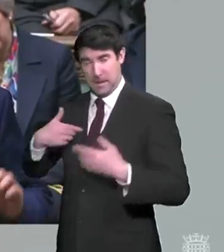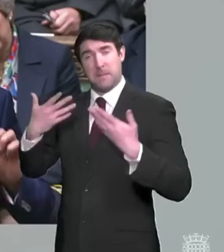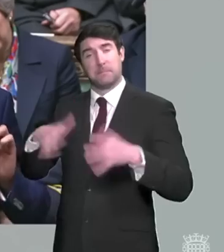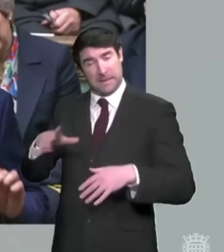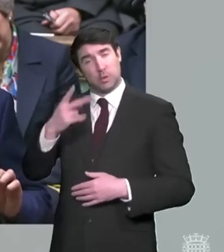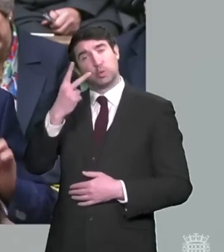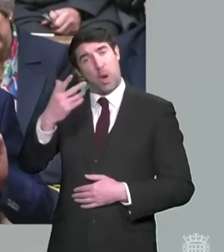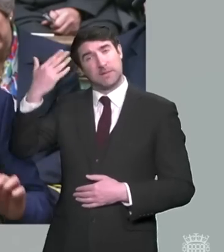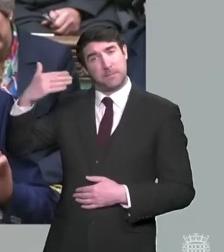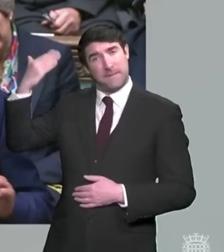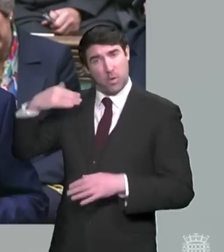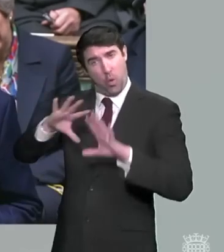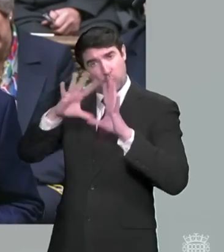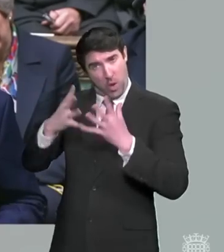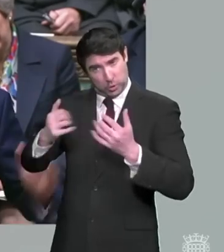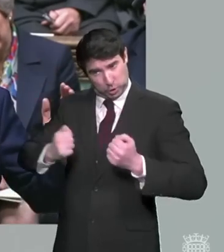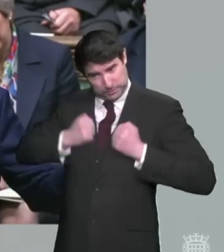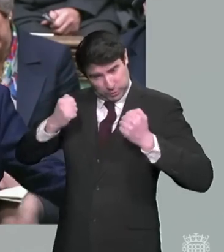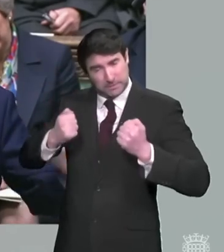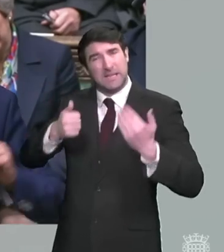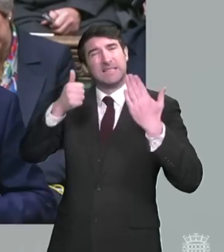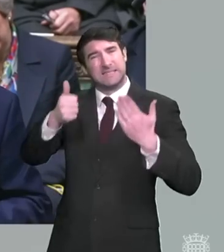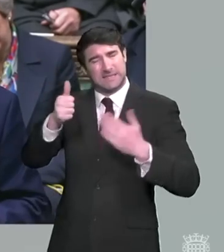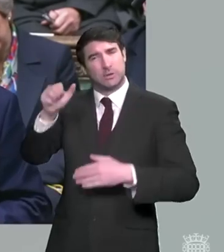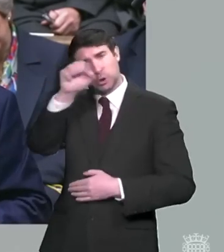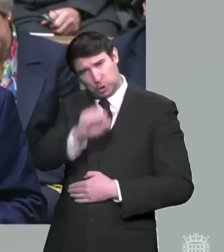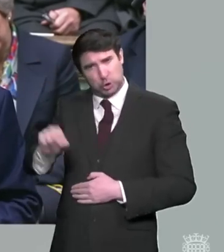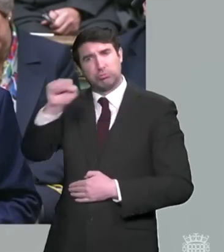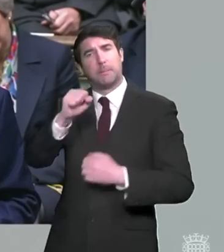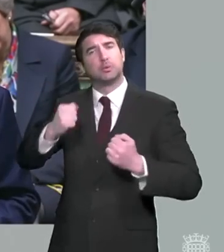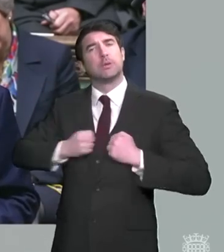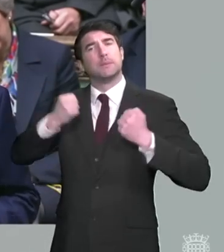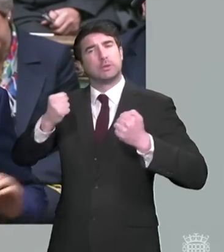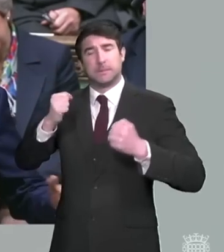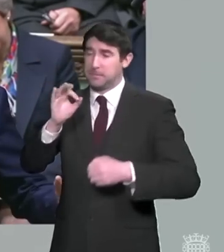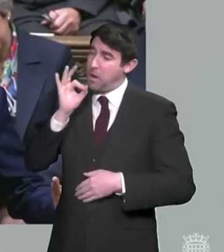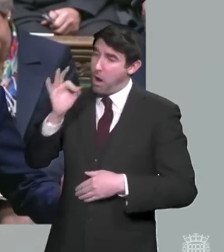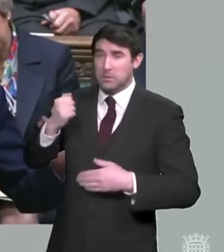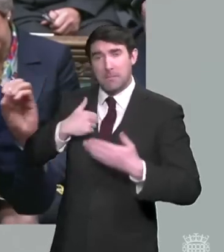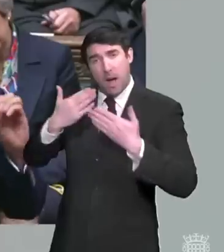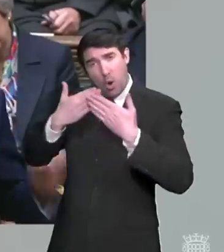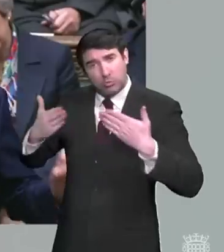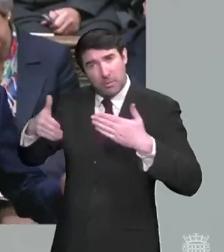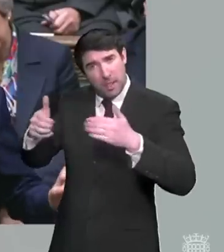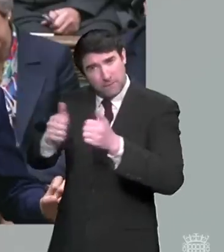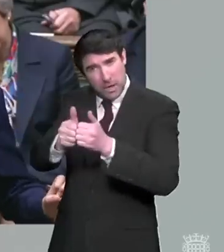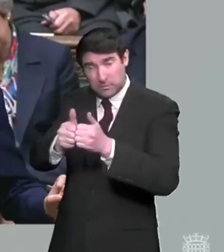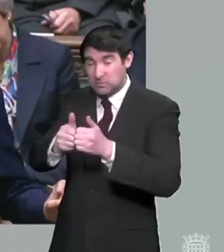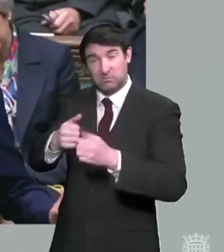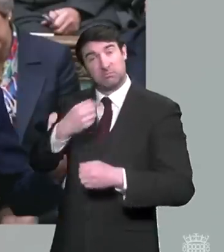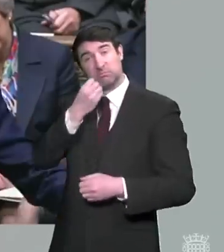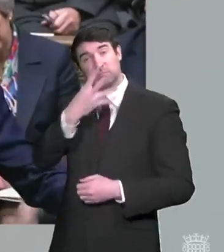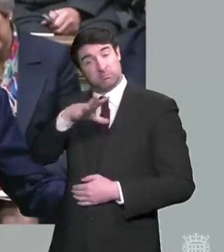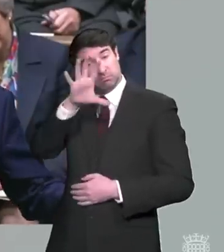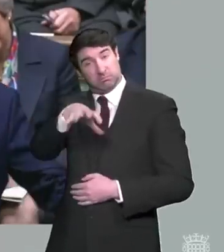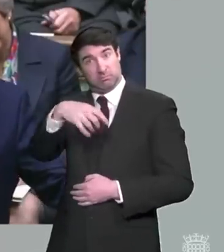Championships and 6 European Championships. Would my right honourable friend agree with me that Burley would make a fantastic venue,